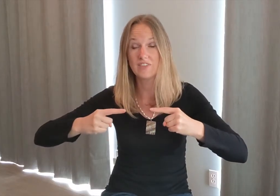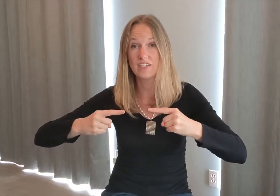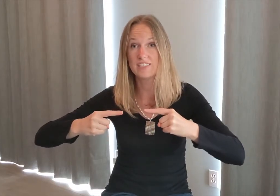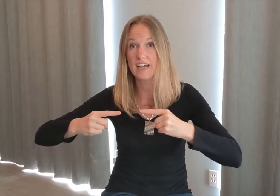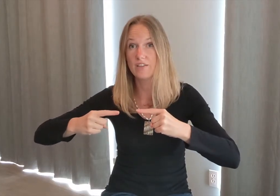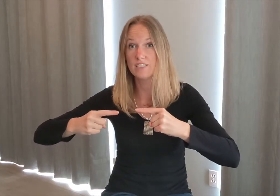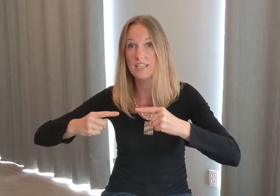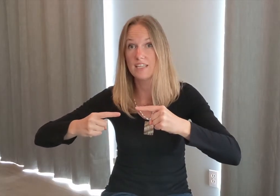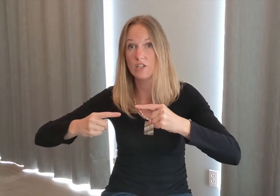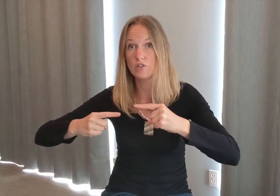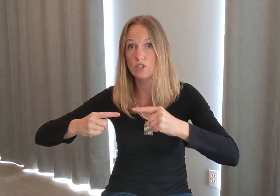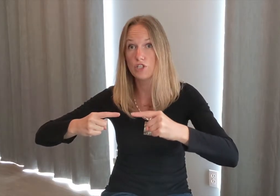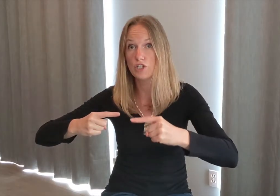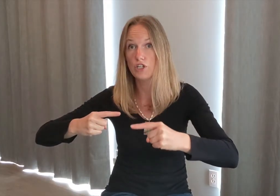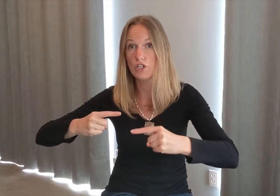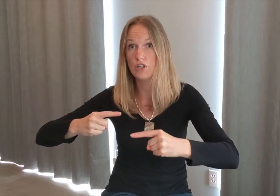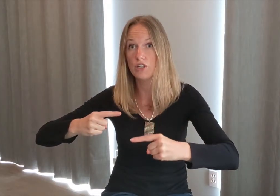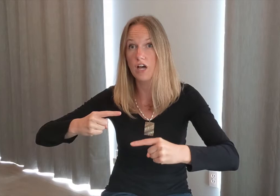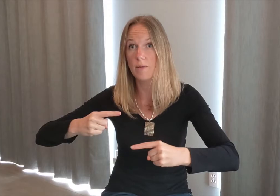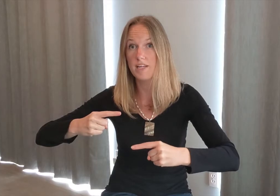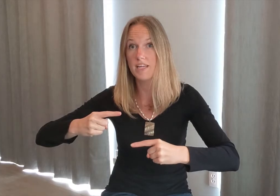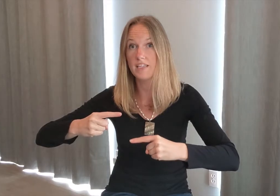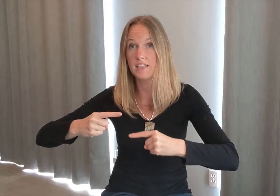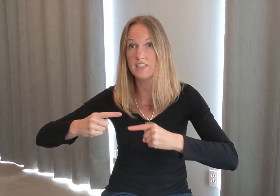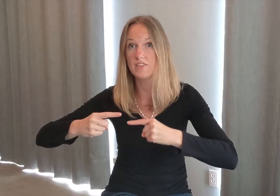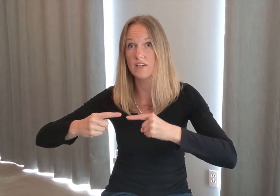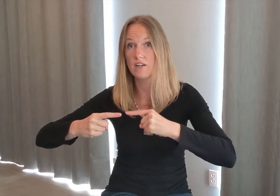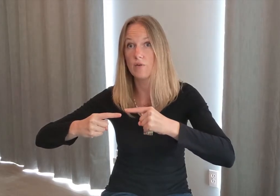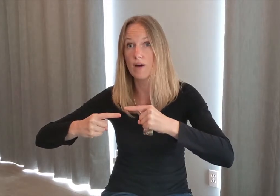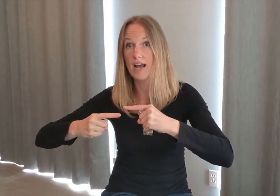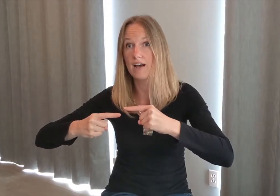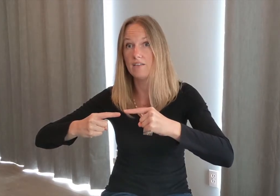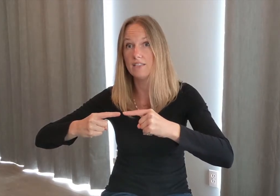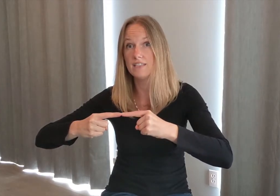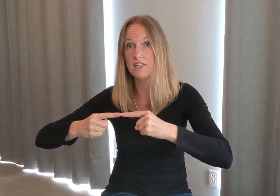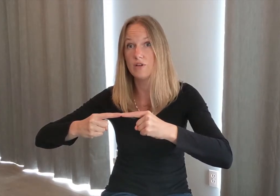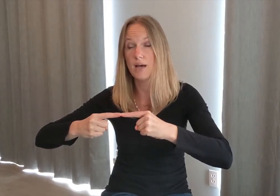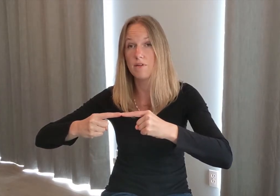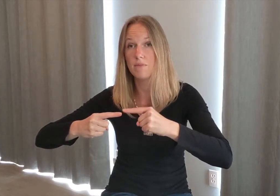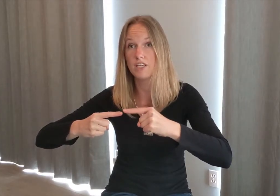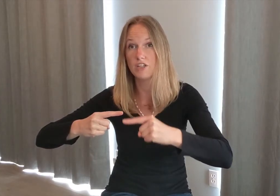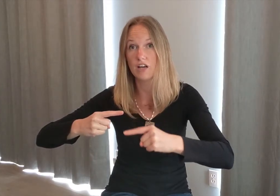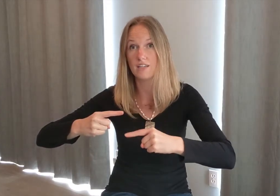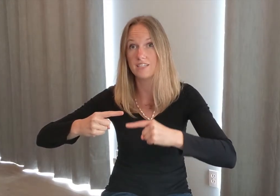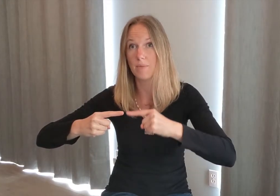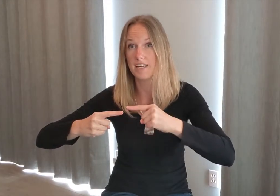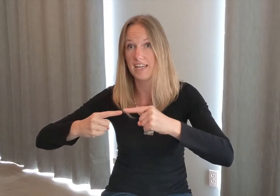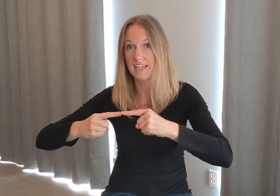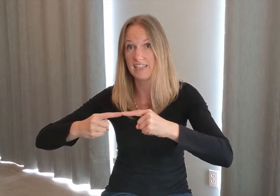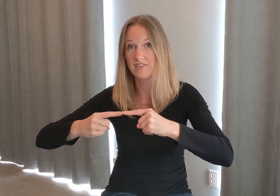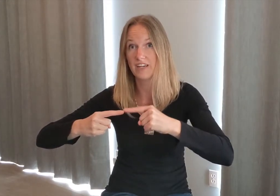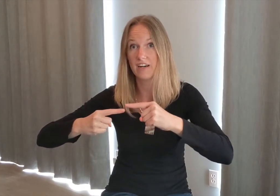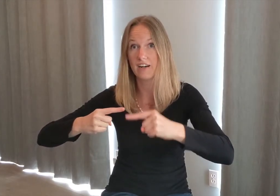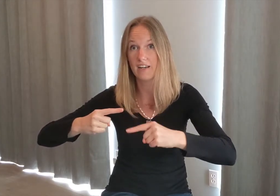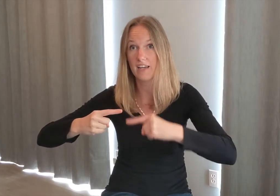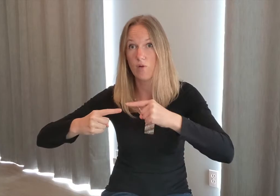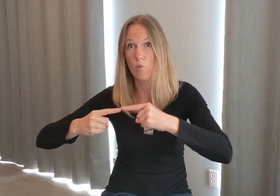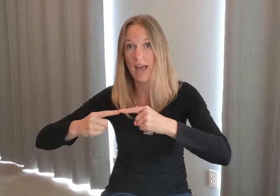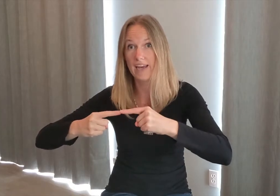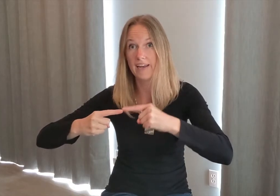fingers out, and then you turn your dominant index finger around, and then you come and meet your non-dominant index finger. Okay, when.